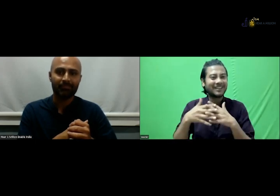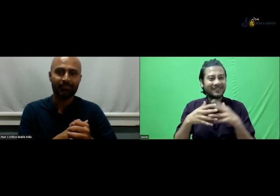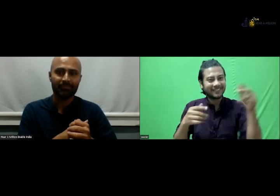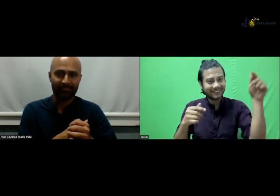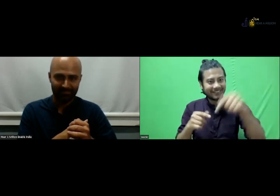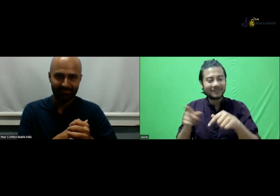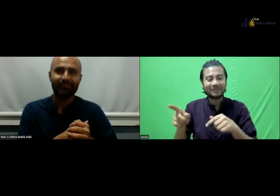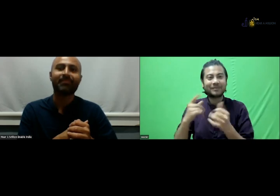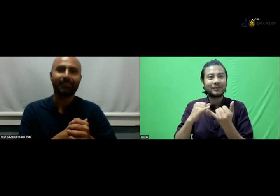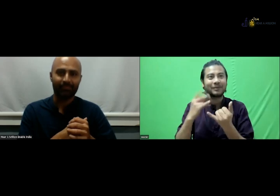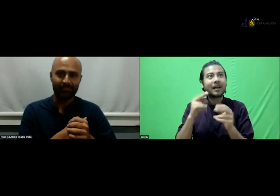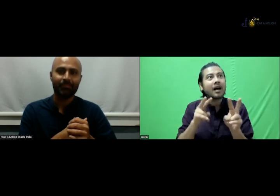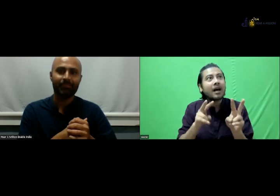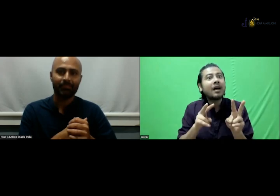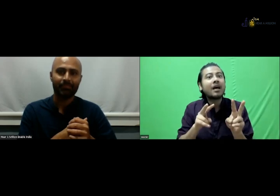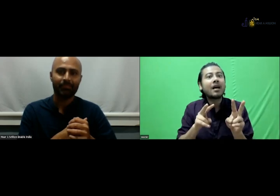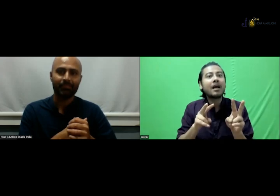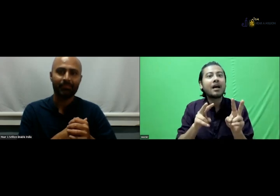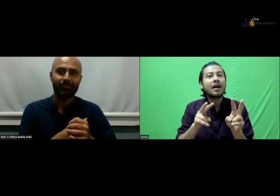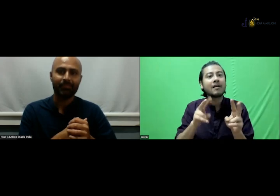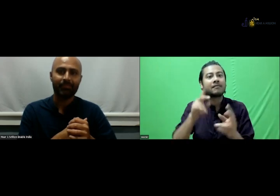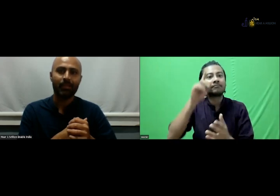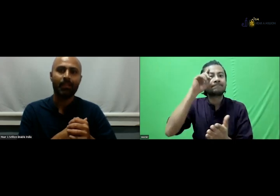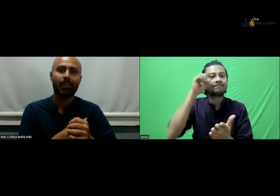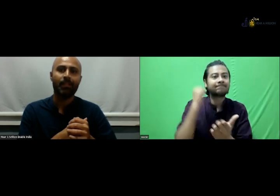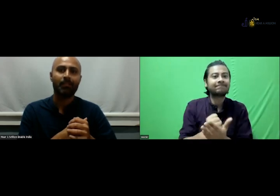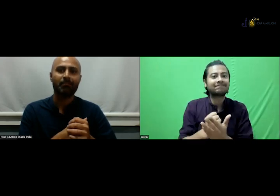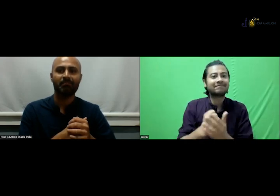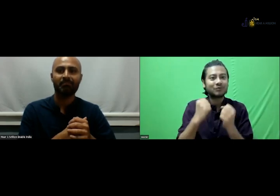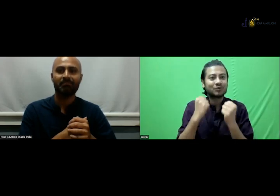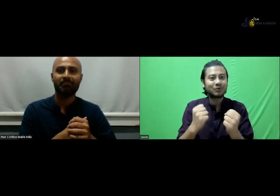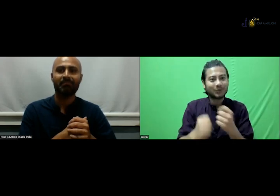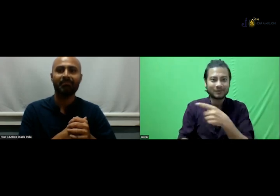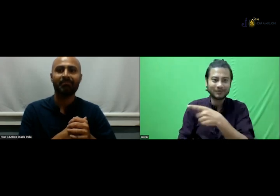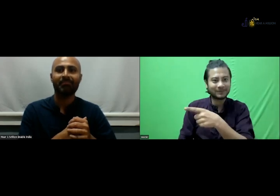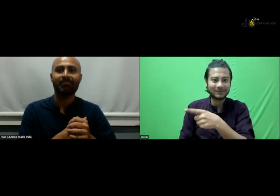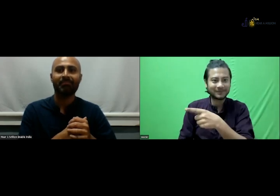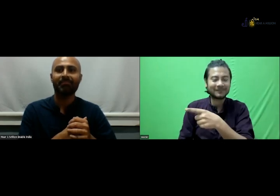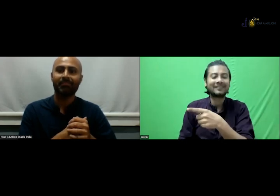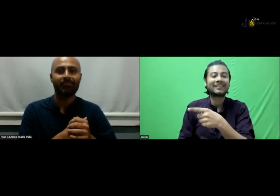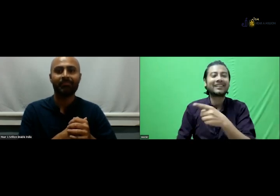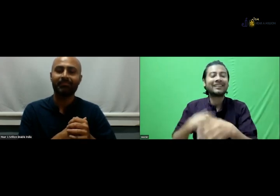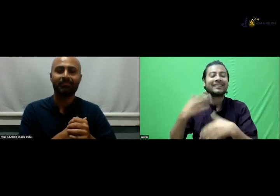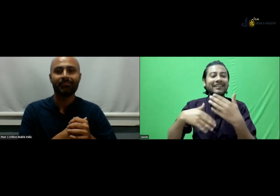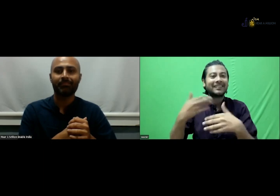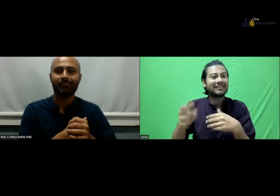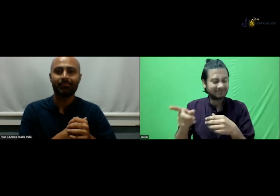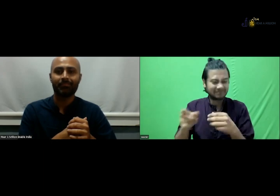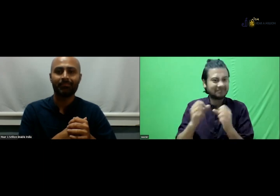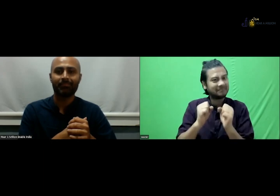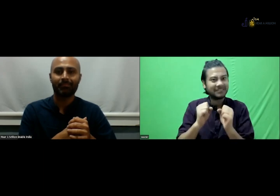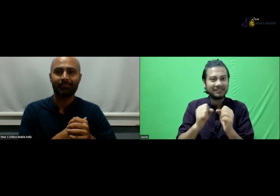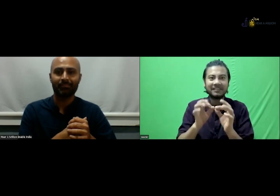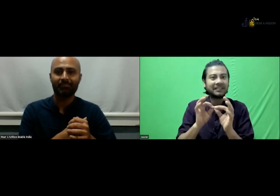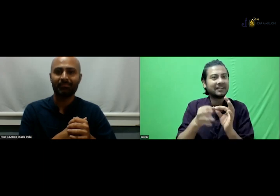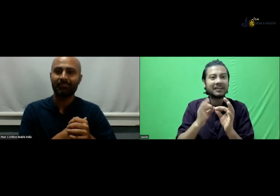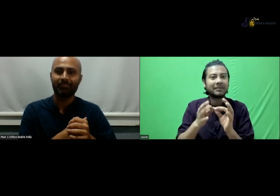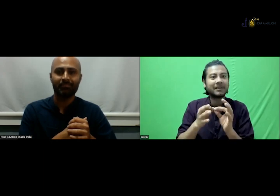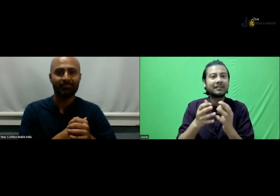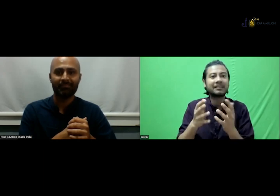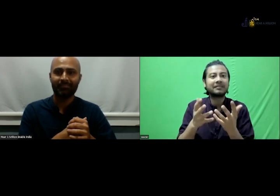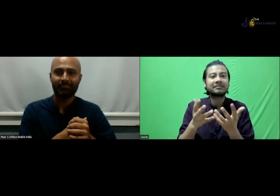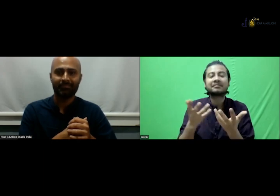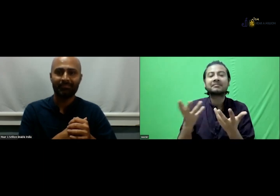When Epic, Dr. Alim hosted Epic workshop, then he started